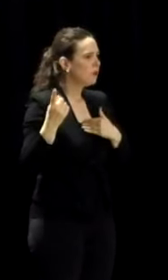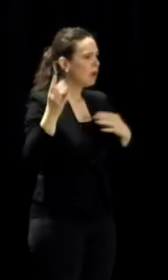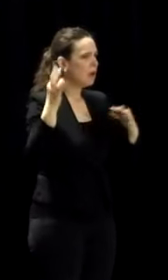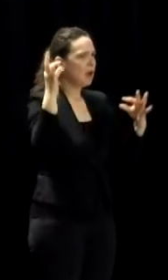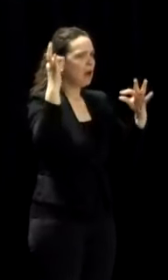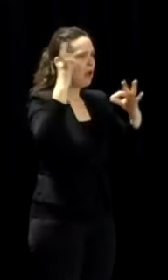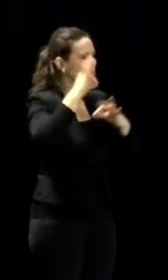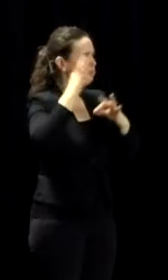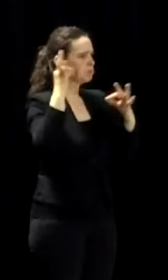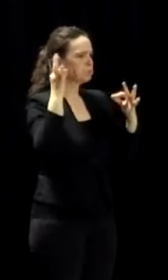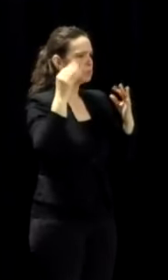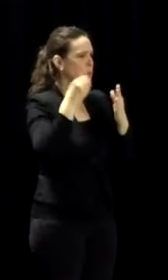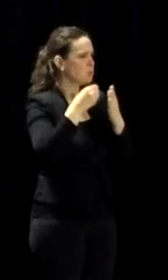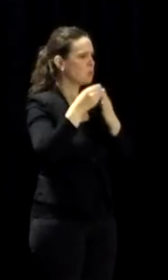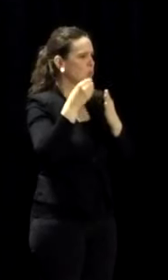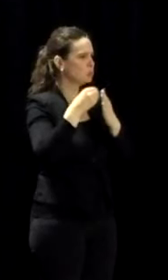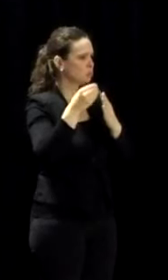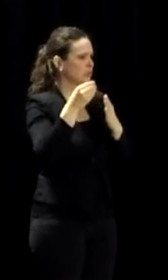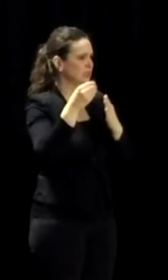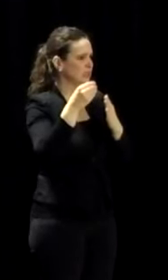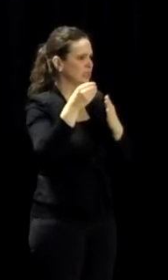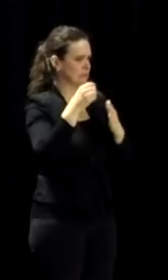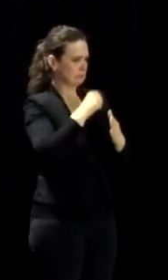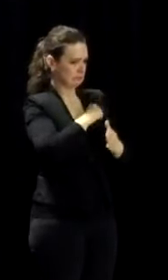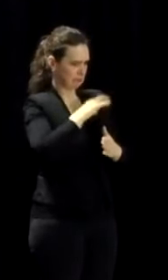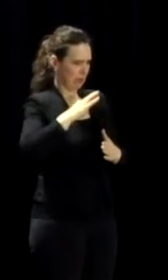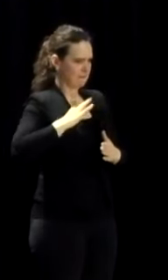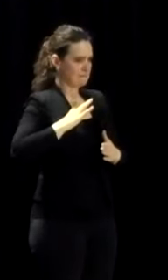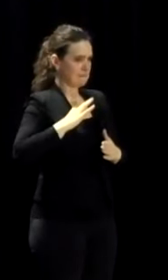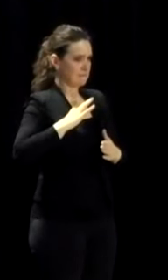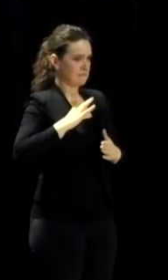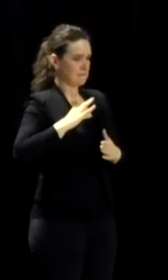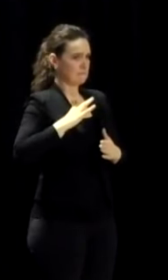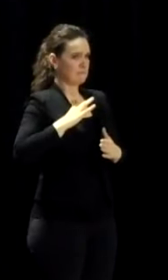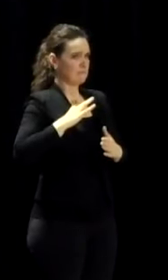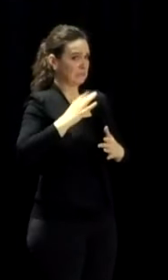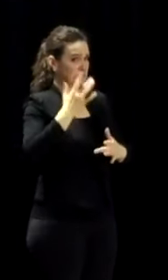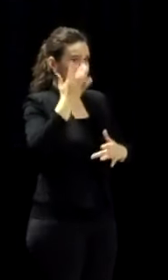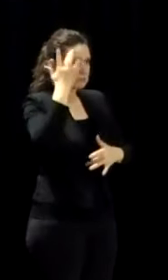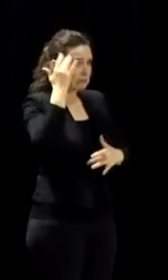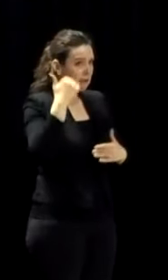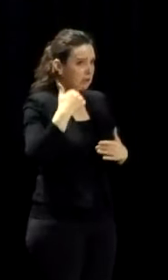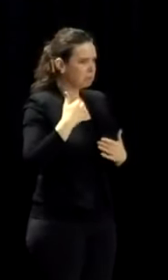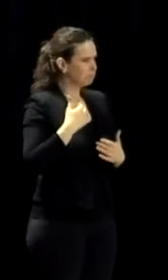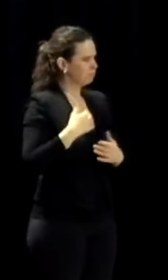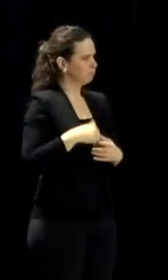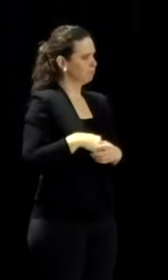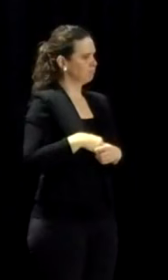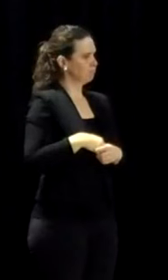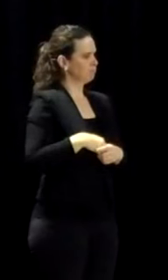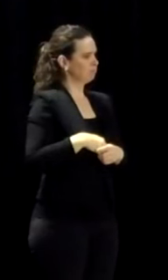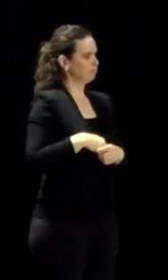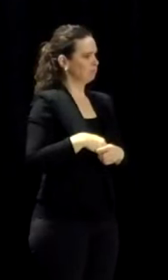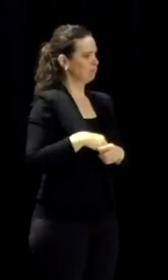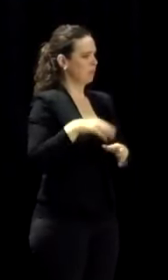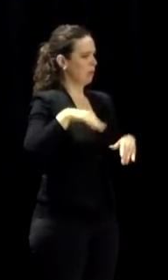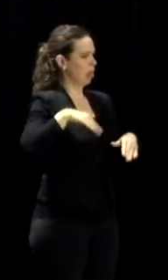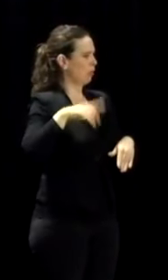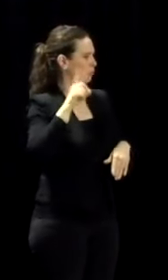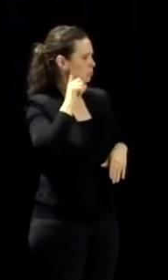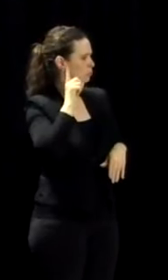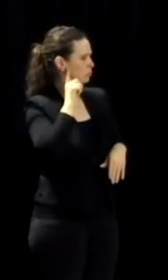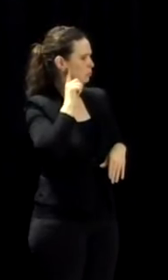store employee being there. That's not to say it didn't happen. What would happen is that the health